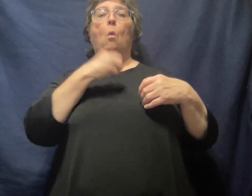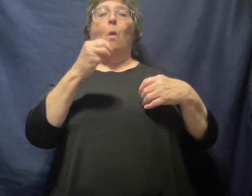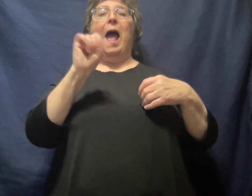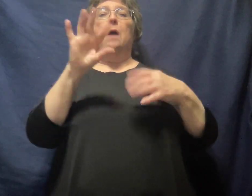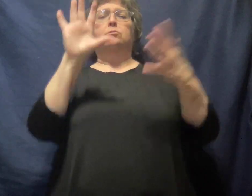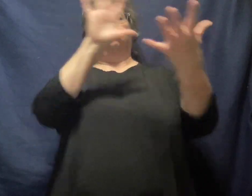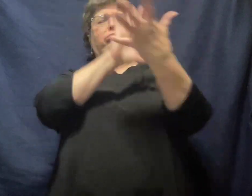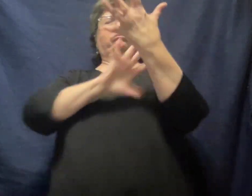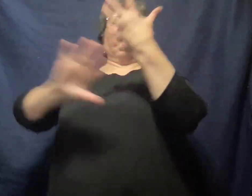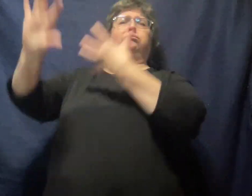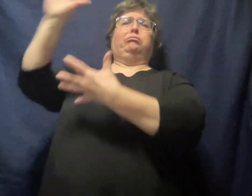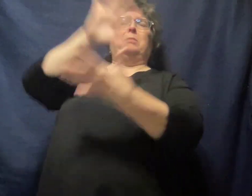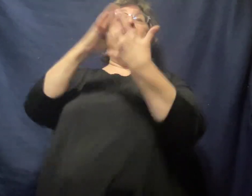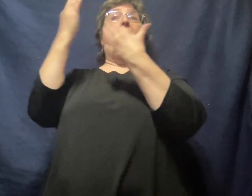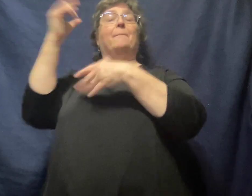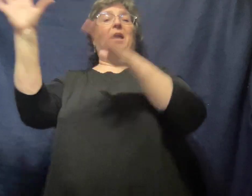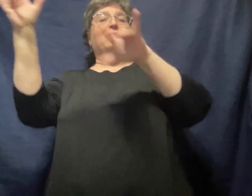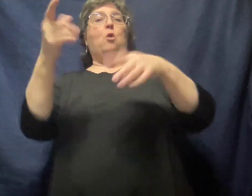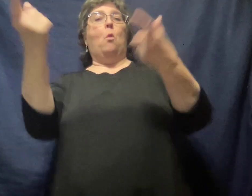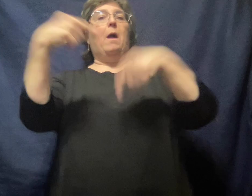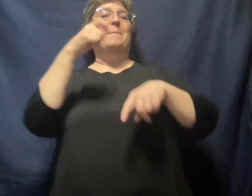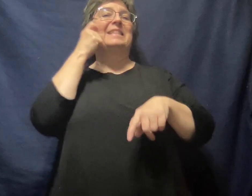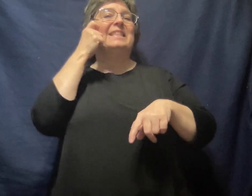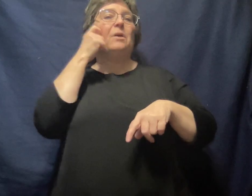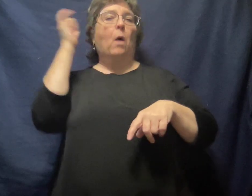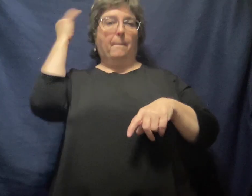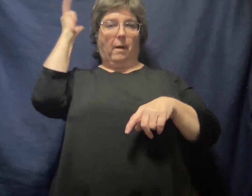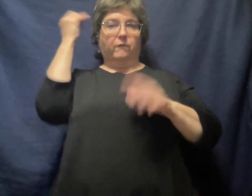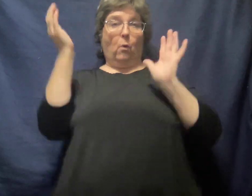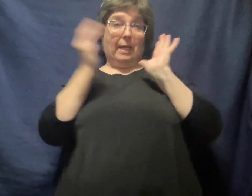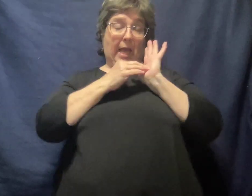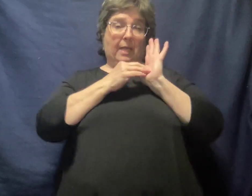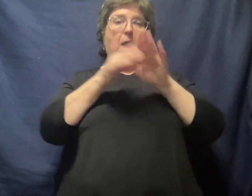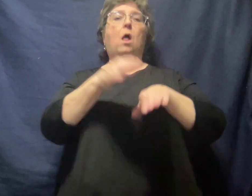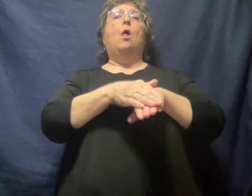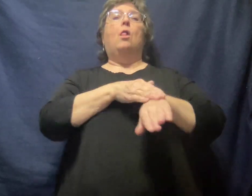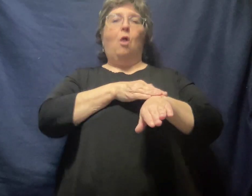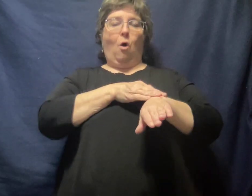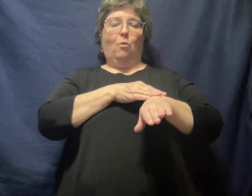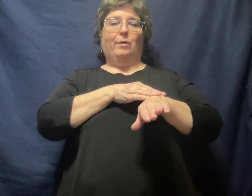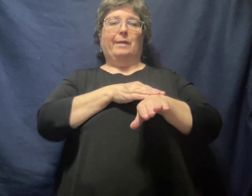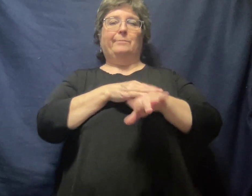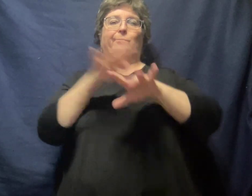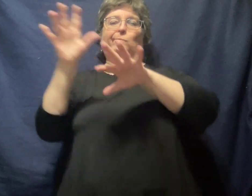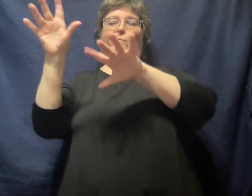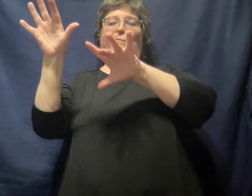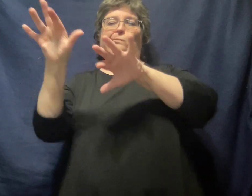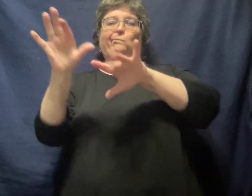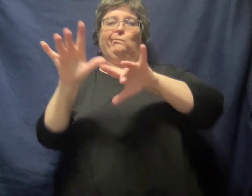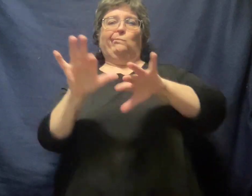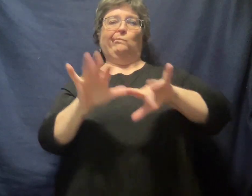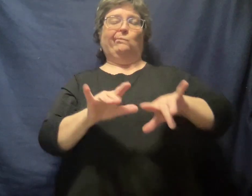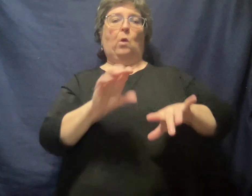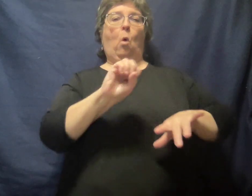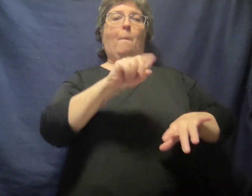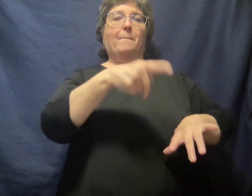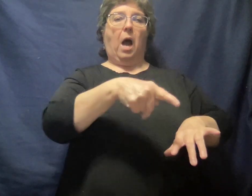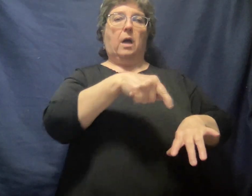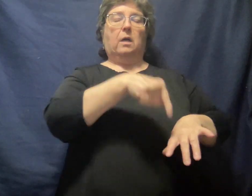expecting that snow to come back into the Cheektowaga Buffalo area, slowly work its way down, eventually get into Orchard Park, East